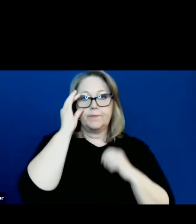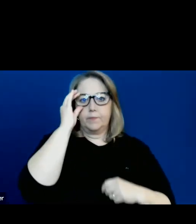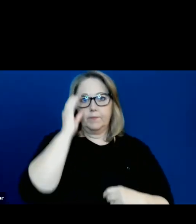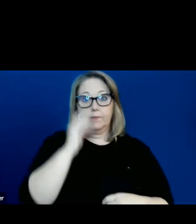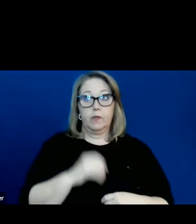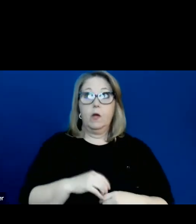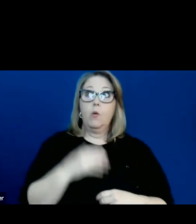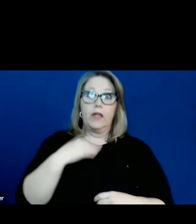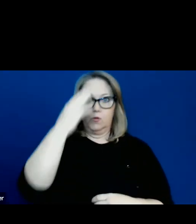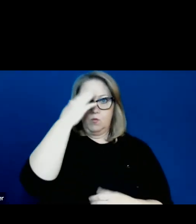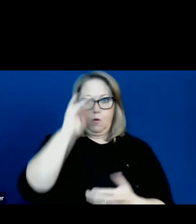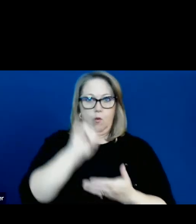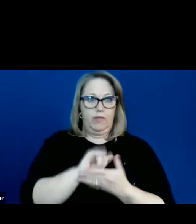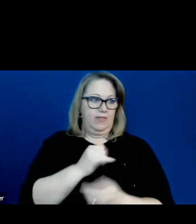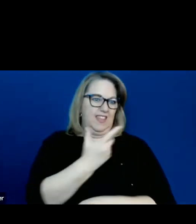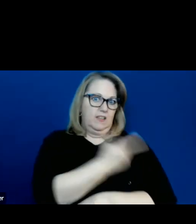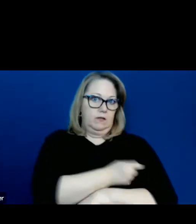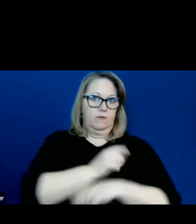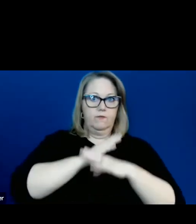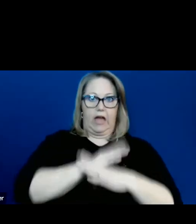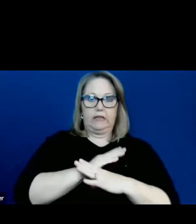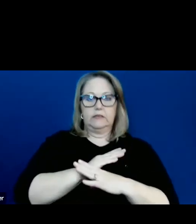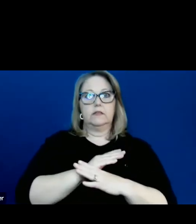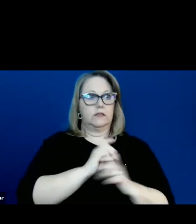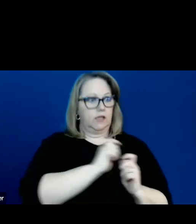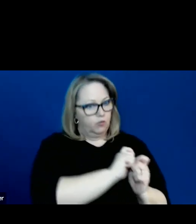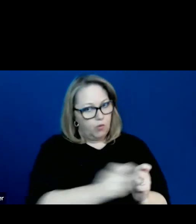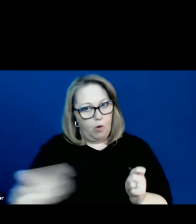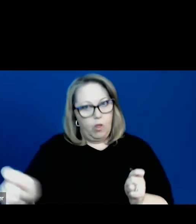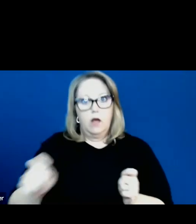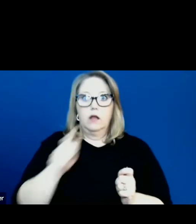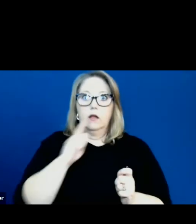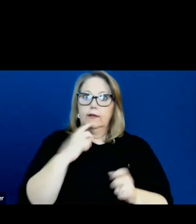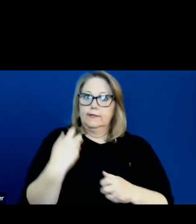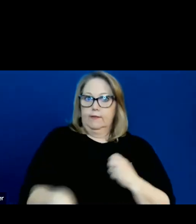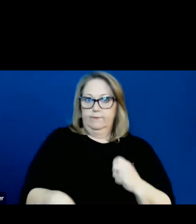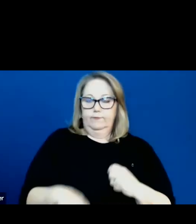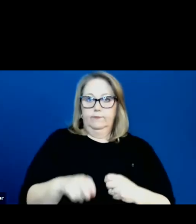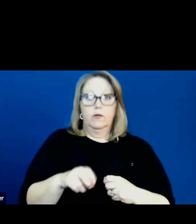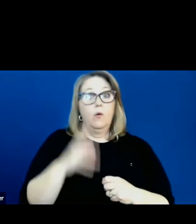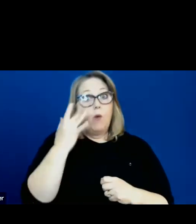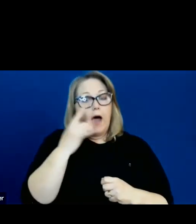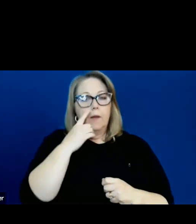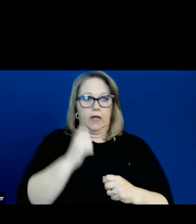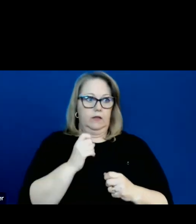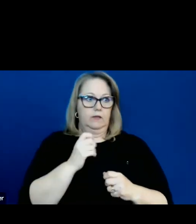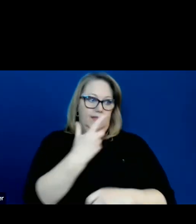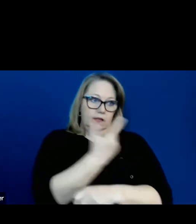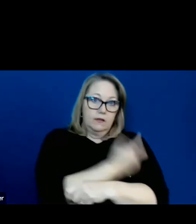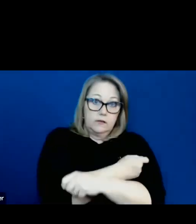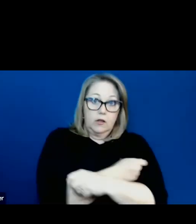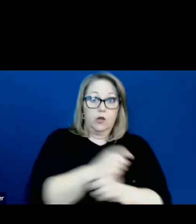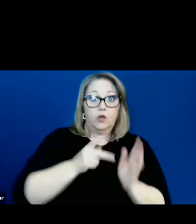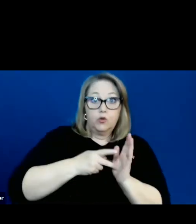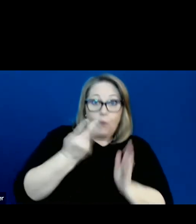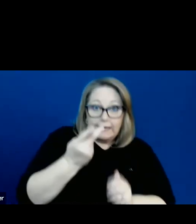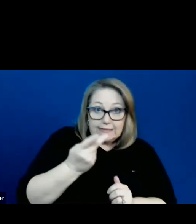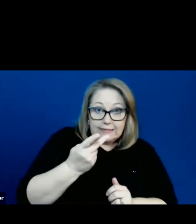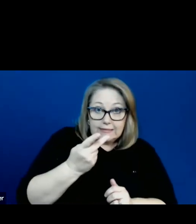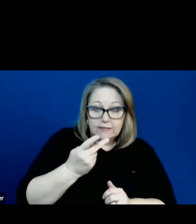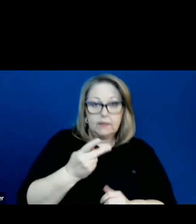is unprecedented in nature. Two vaccines that require two doses. Potentially more vaccines being